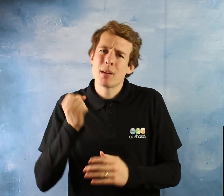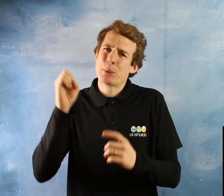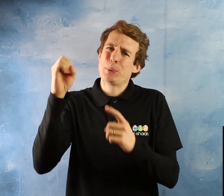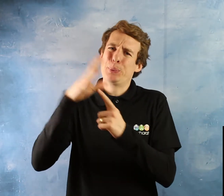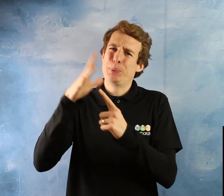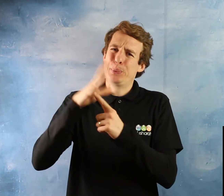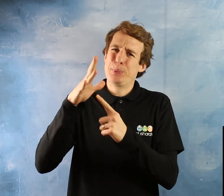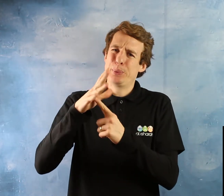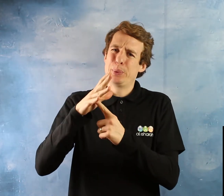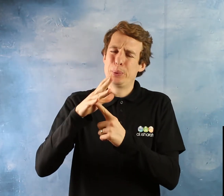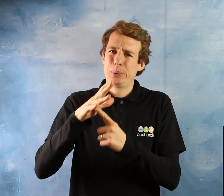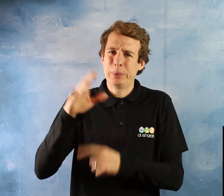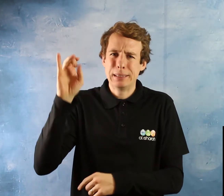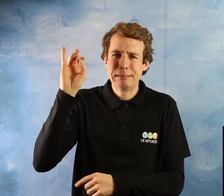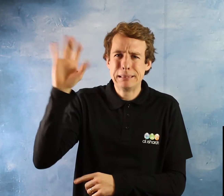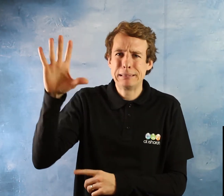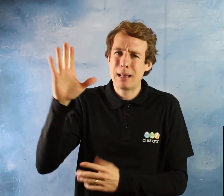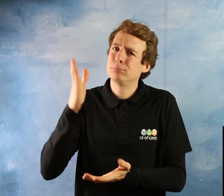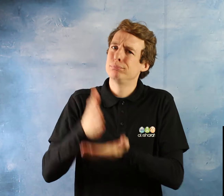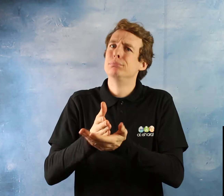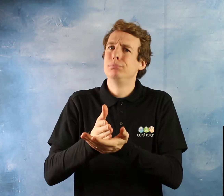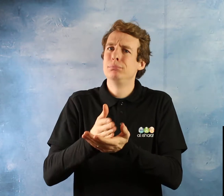so high.